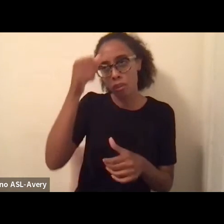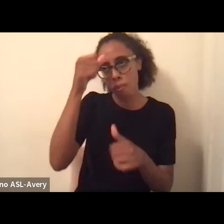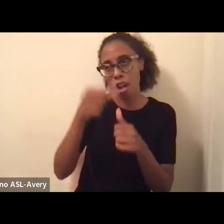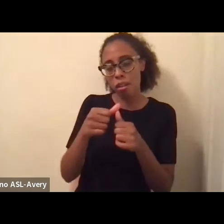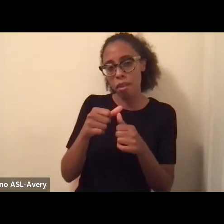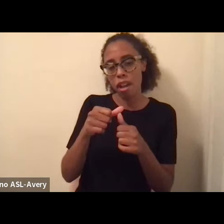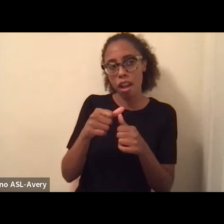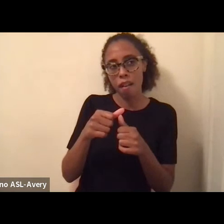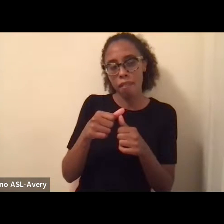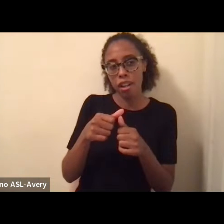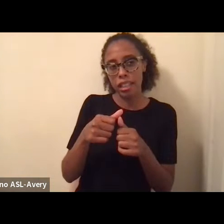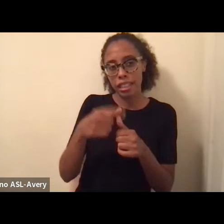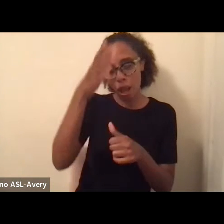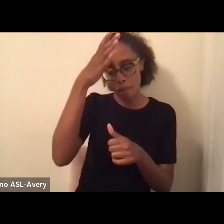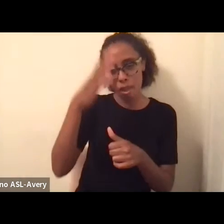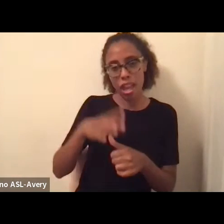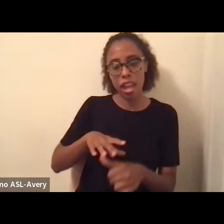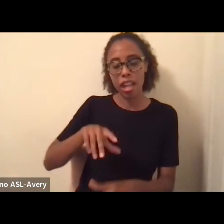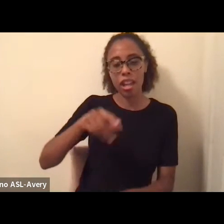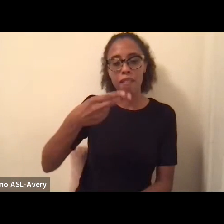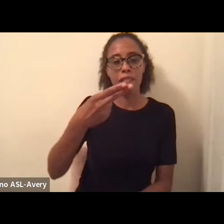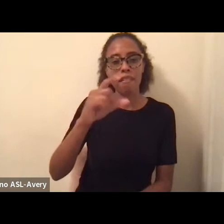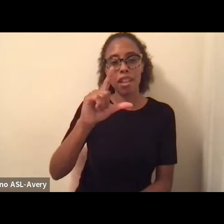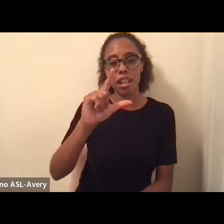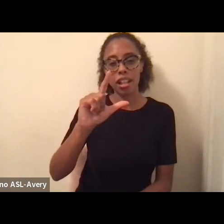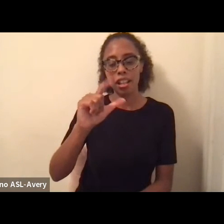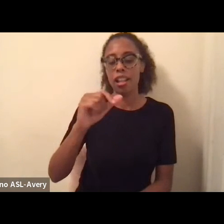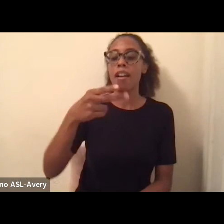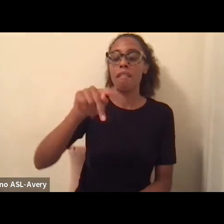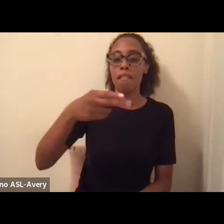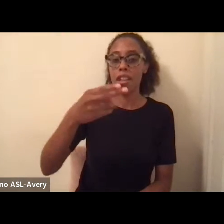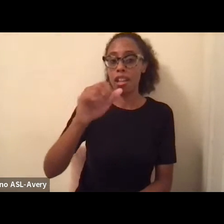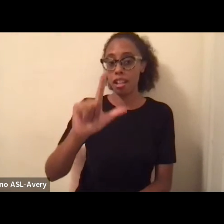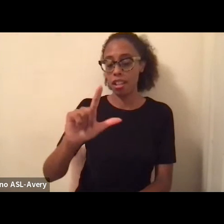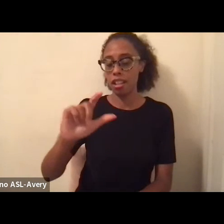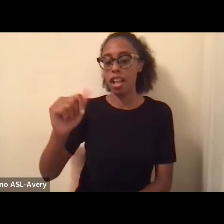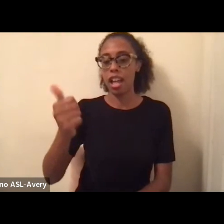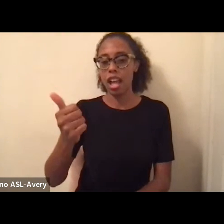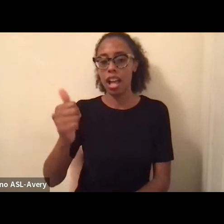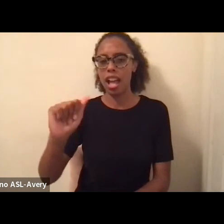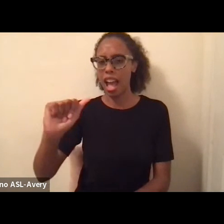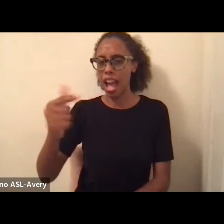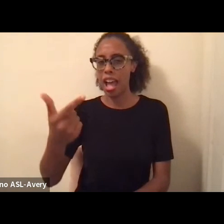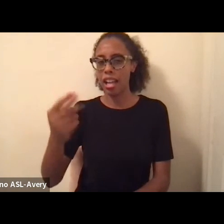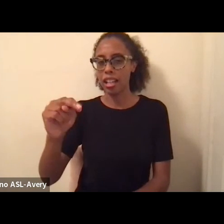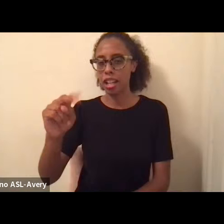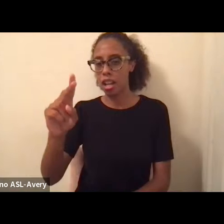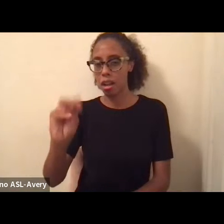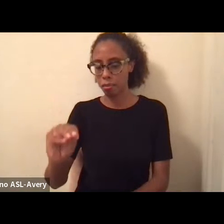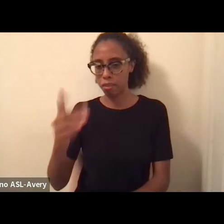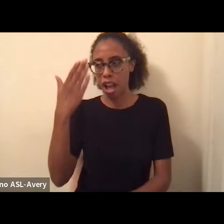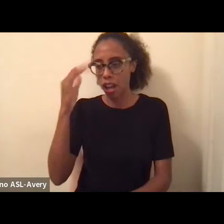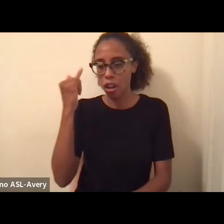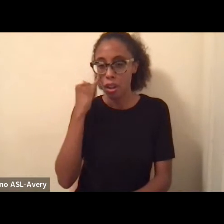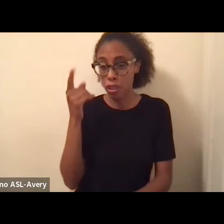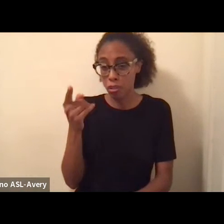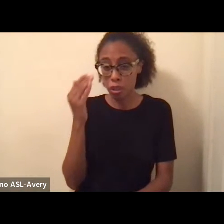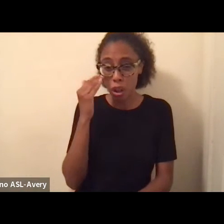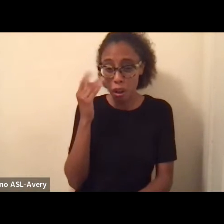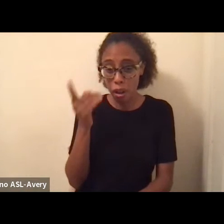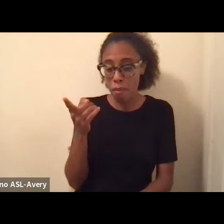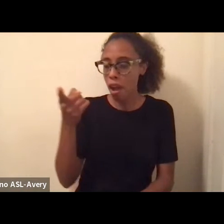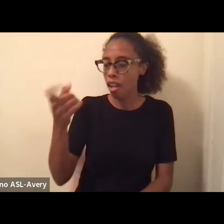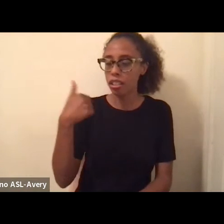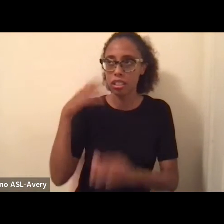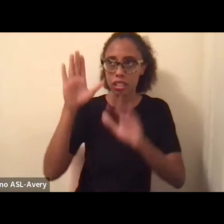Phil Agnew, who I don't know if you know Phil Agnew, but he's a phenomenal organizer. And he has an organization